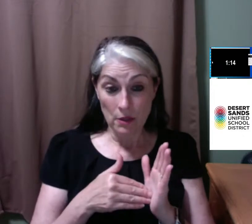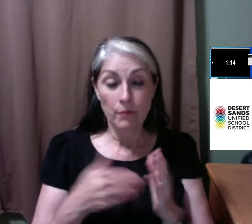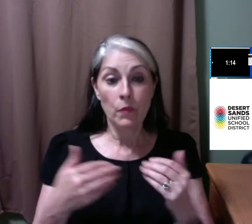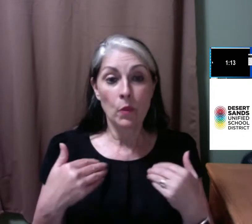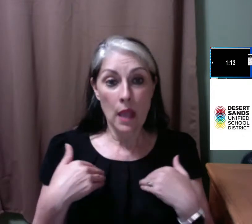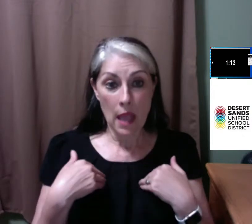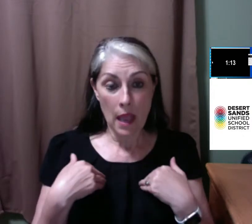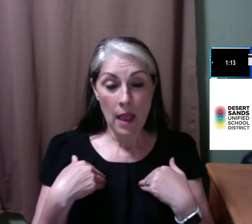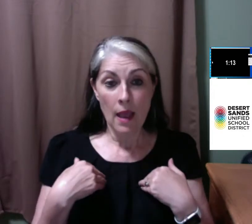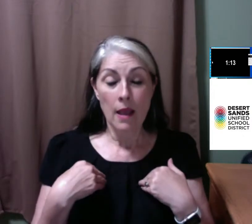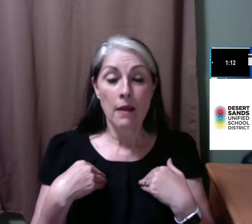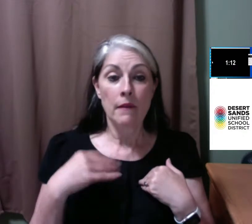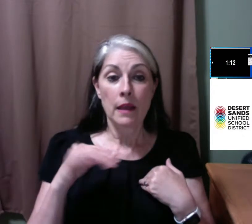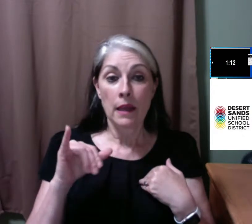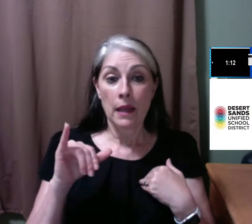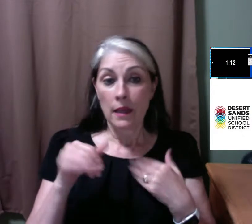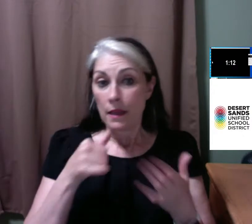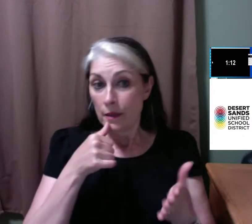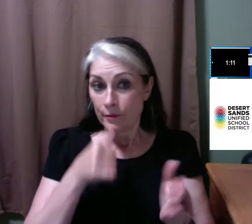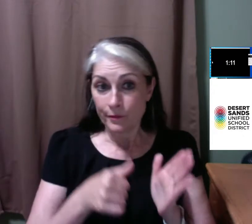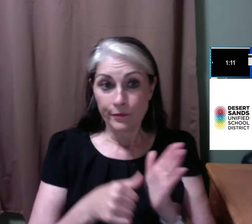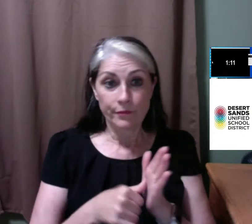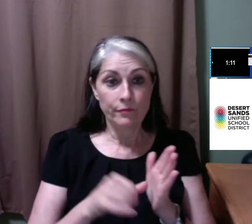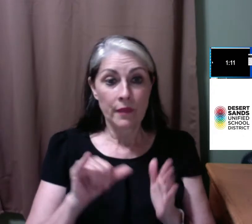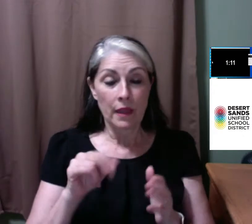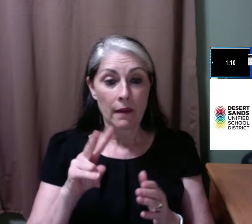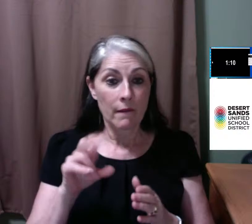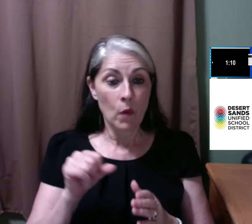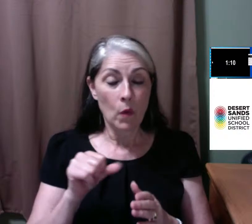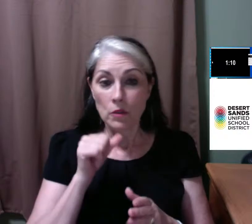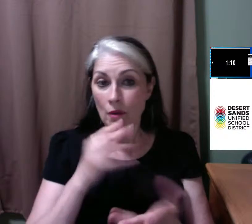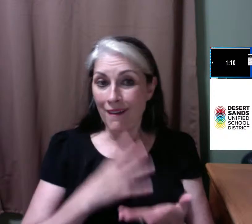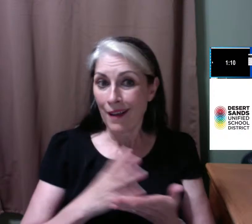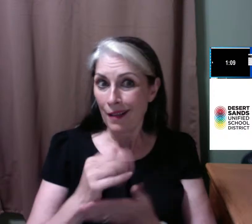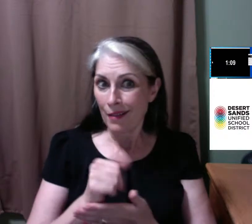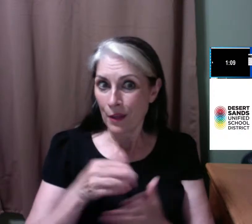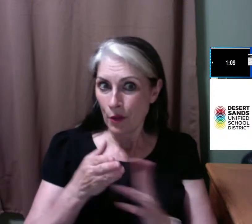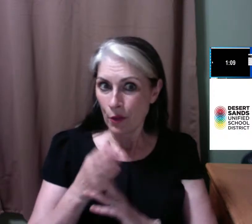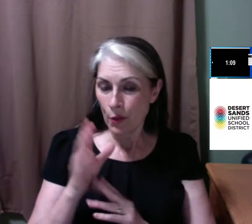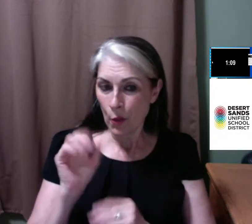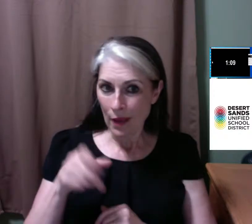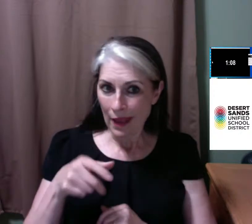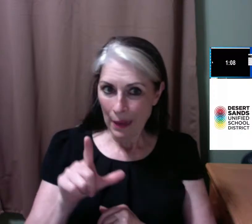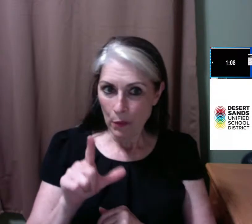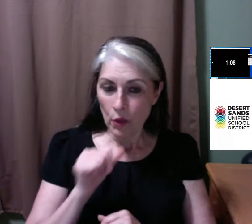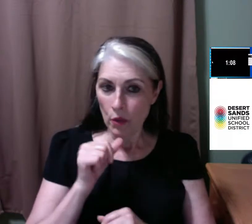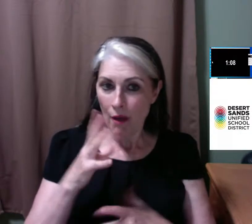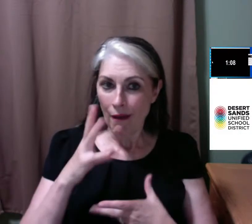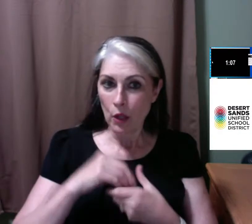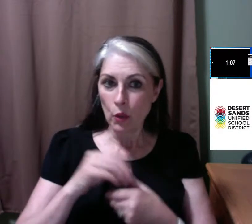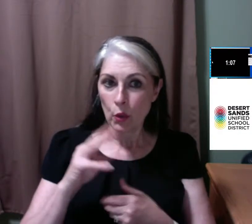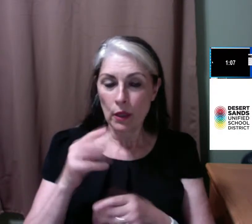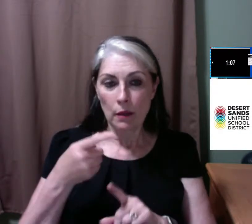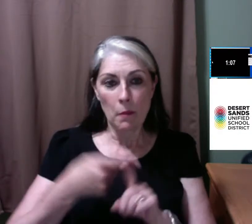have invoices pending $60,000 that we have not collected through April, not including May services. We've